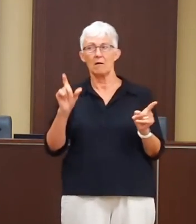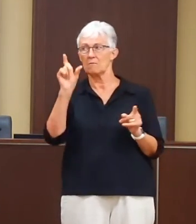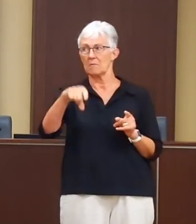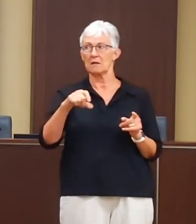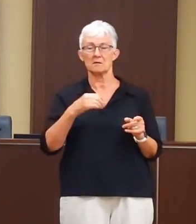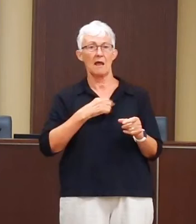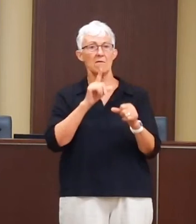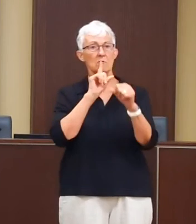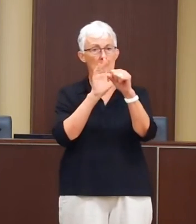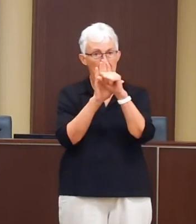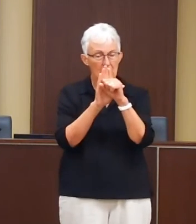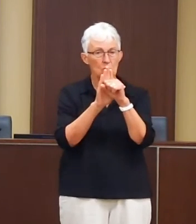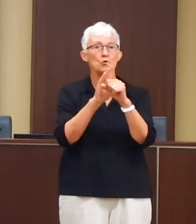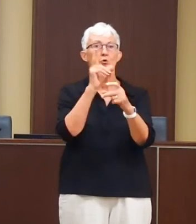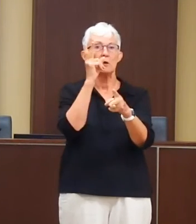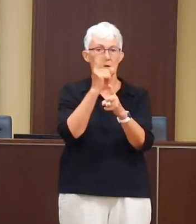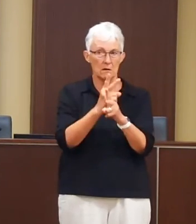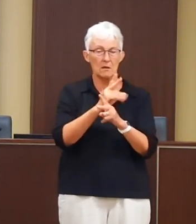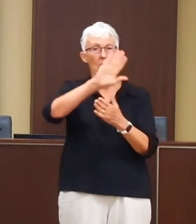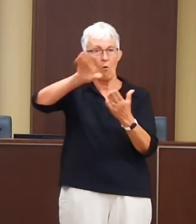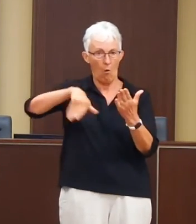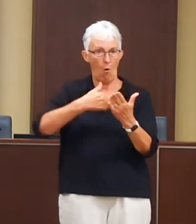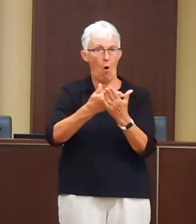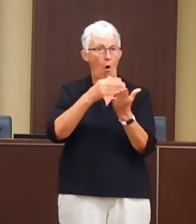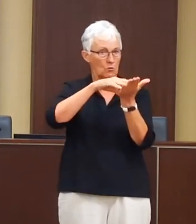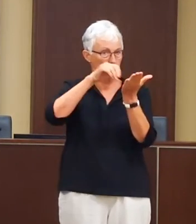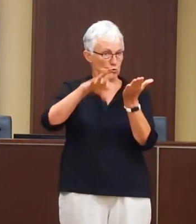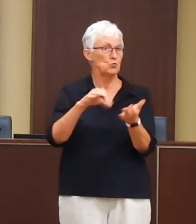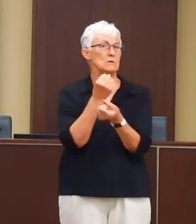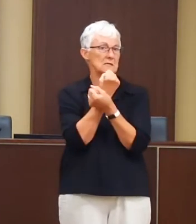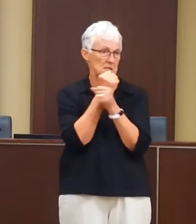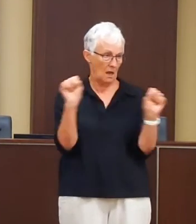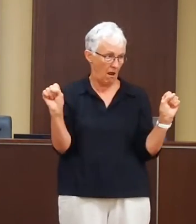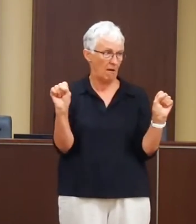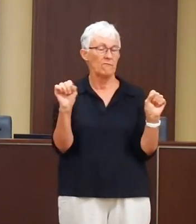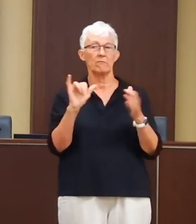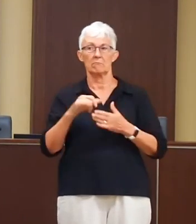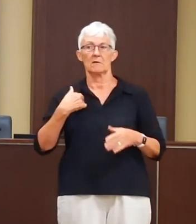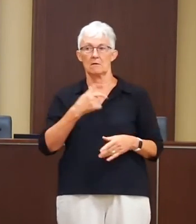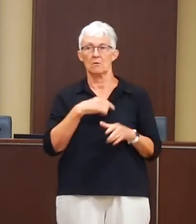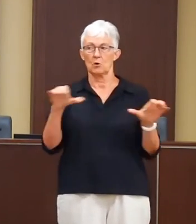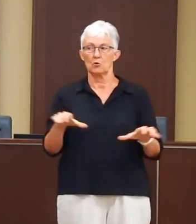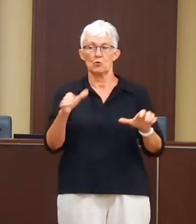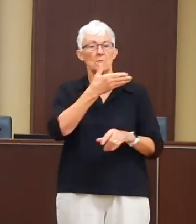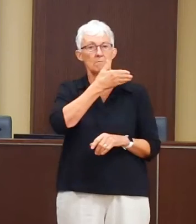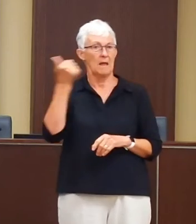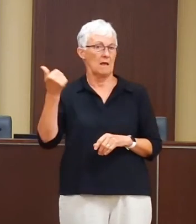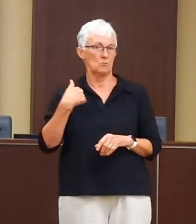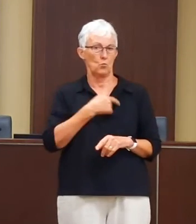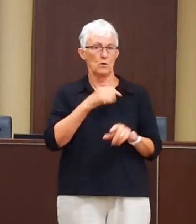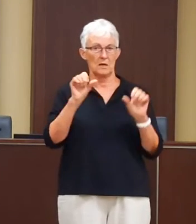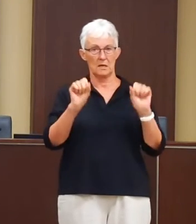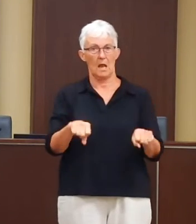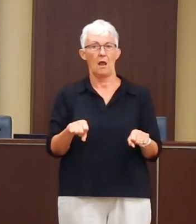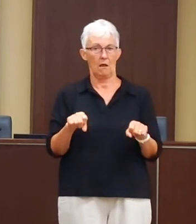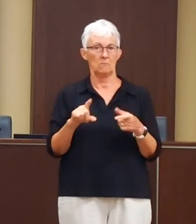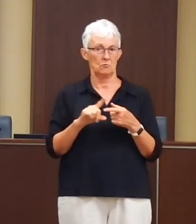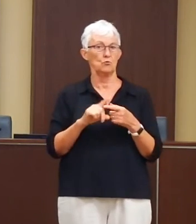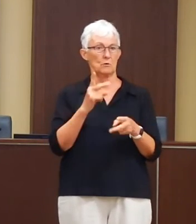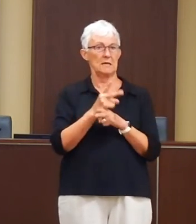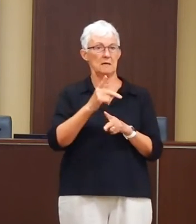of our students in our school system with assurances that we're going to do everything we can to make our schools safe. And we felt like last year we